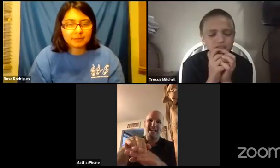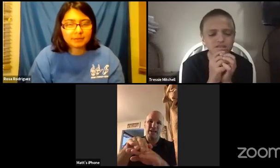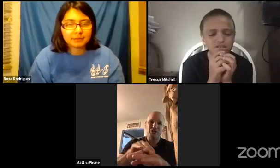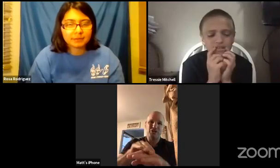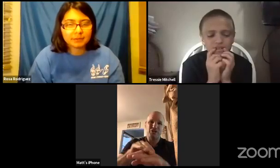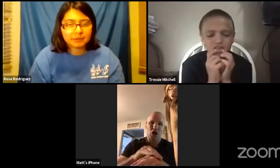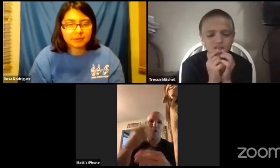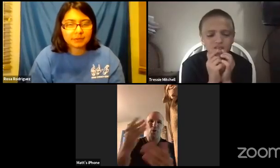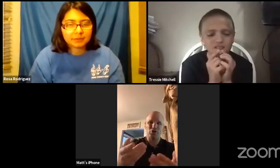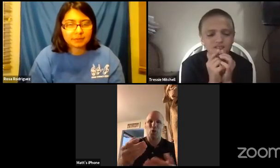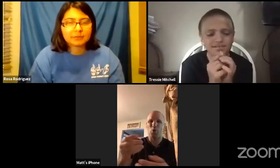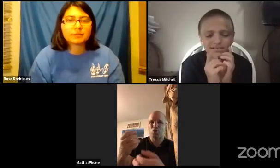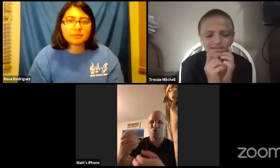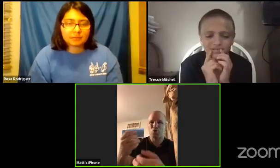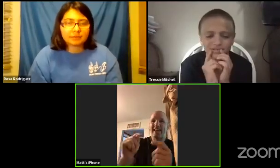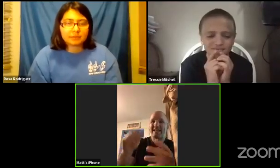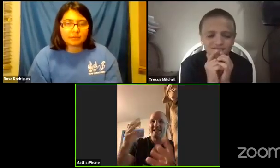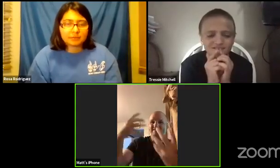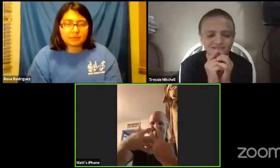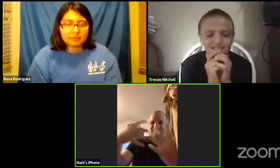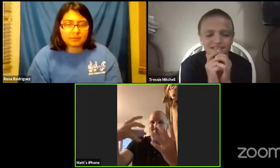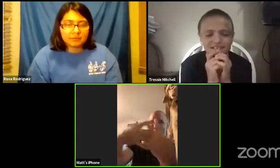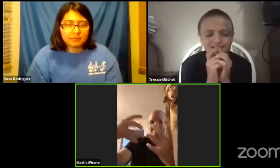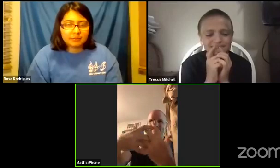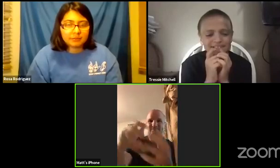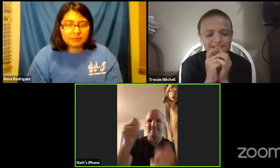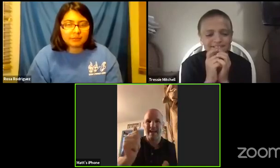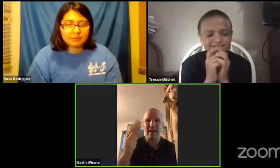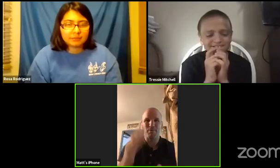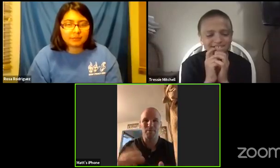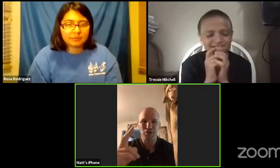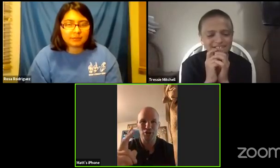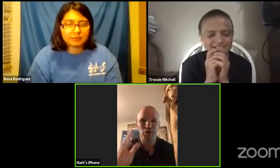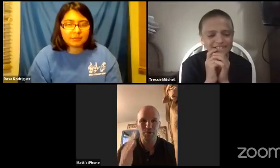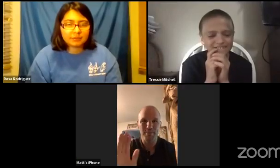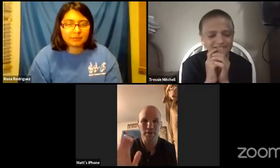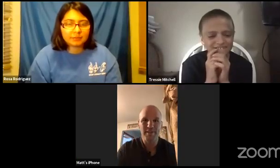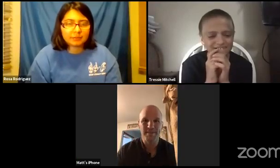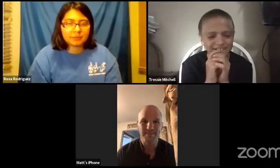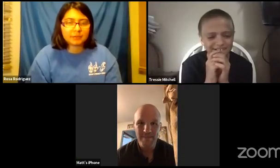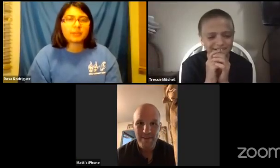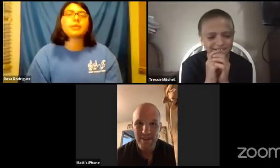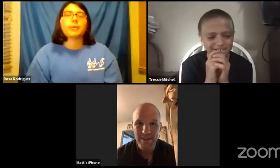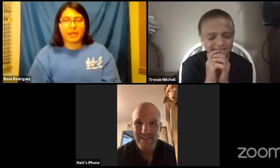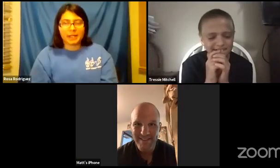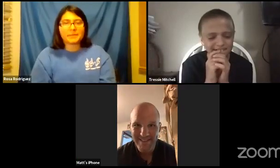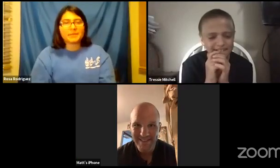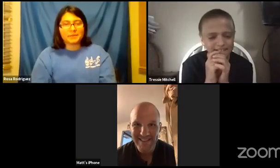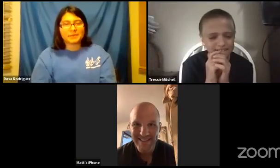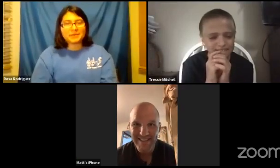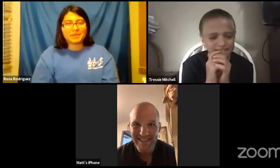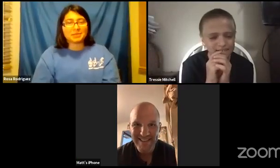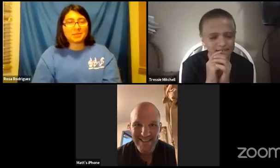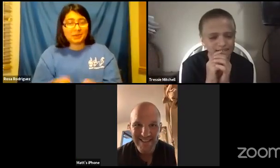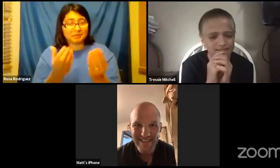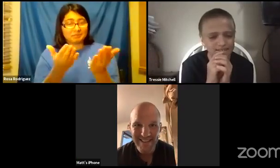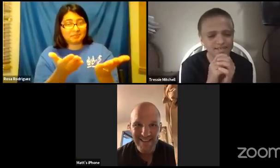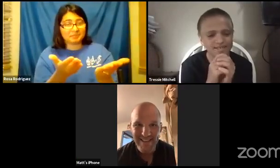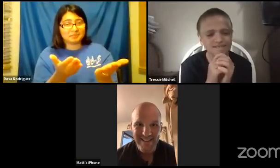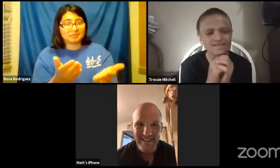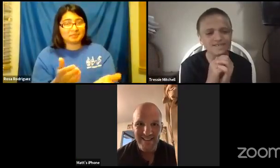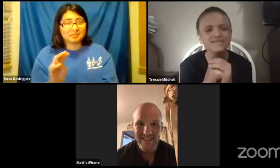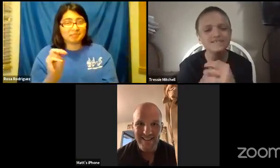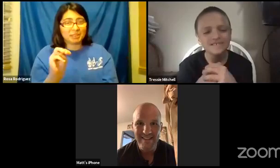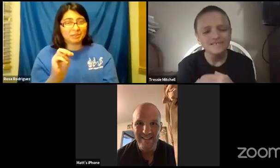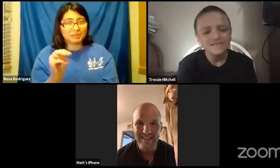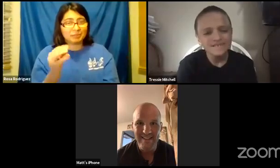course we have to fundraise. Budget is a big issue if you're going to make a movie, but also with this global pandemic, we've had to put some things